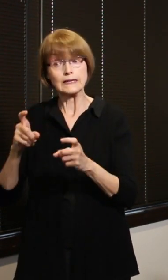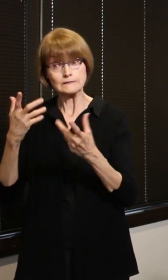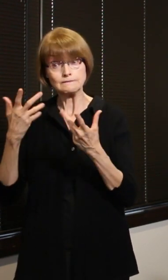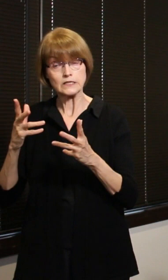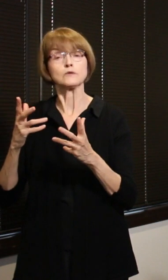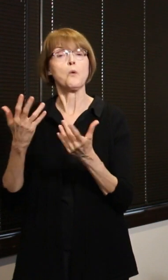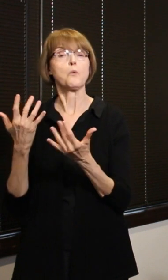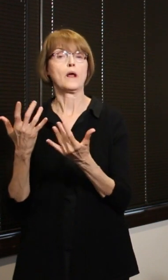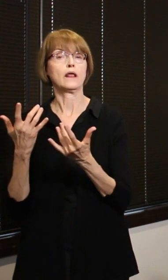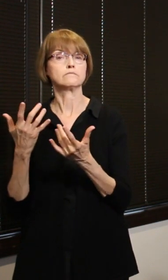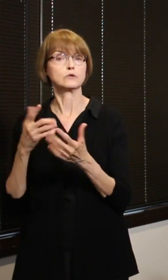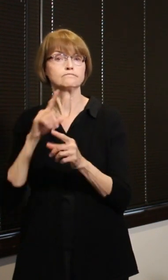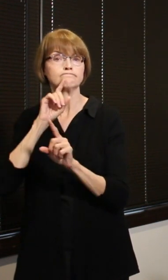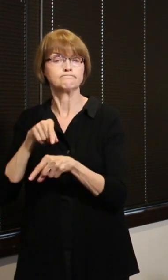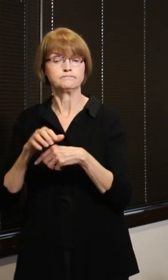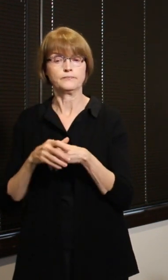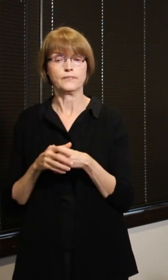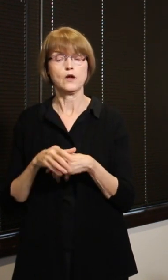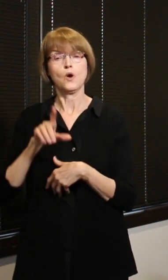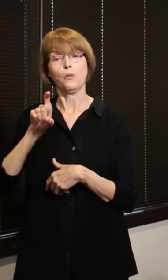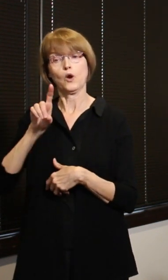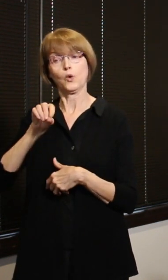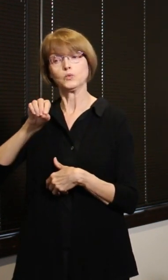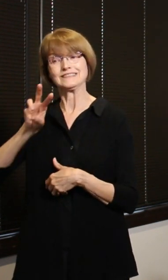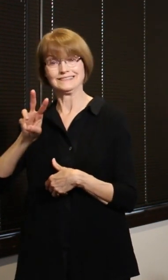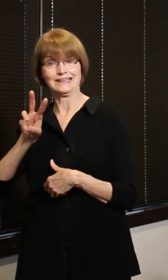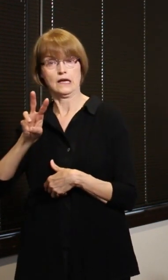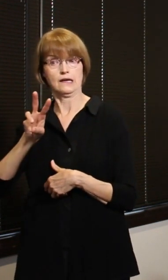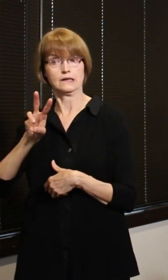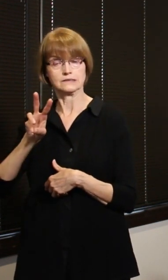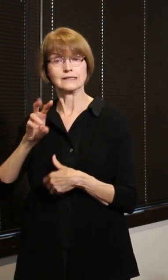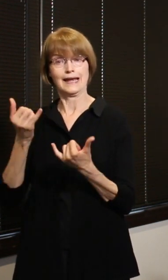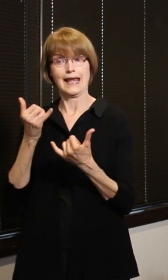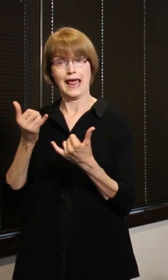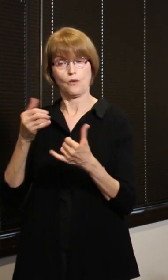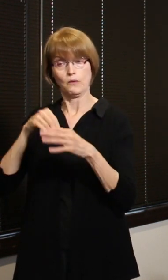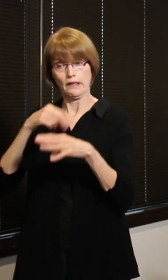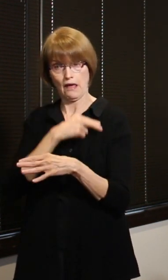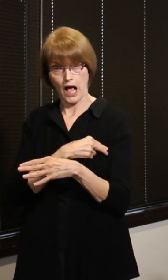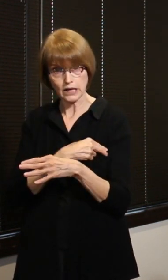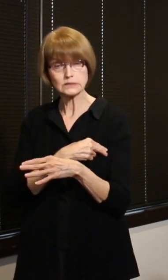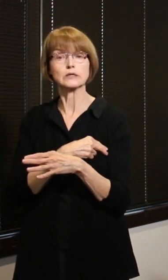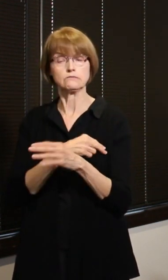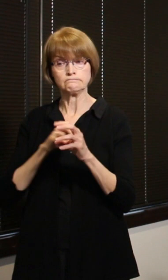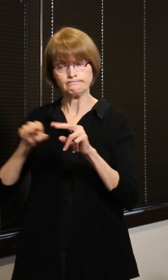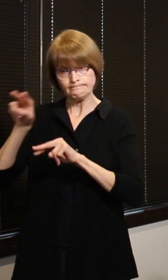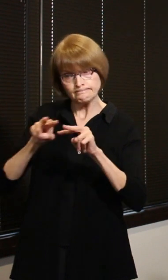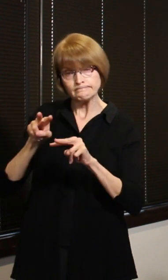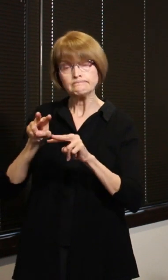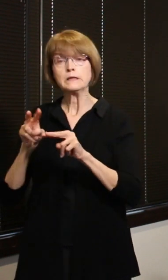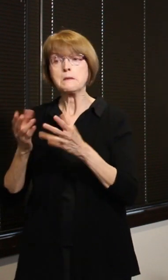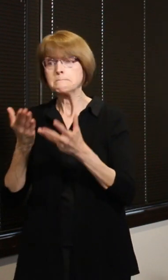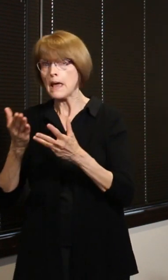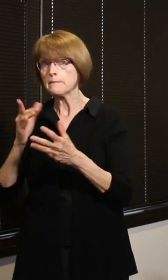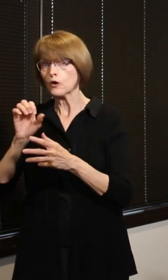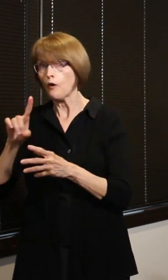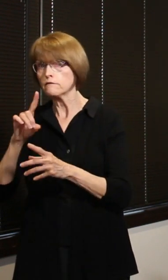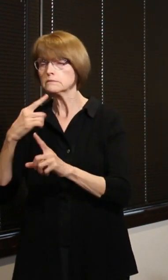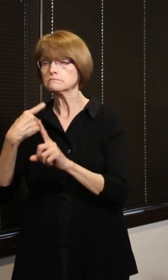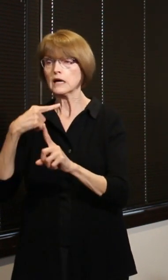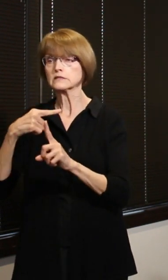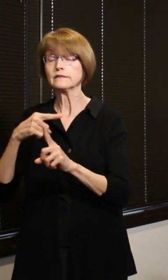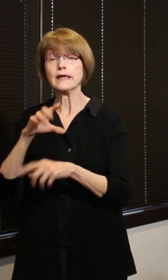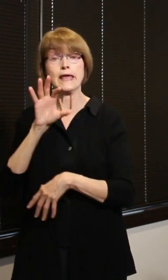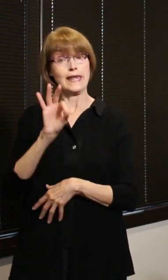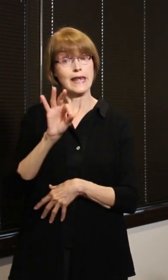from. And so we have 106 people that are currently being evaluated for COVID in our hospitals. We have 9 that are in our intensive